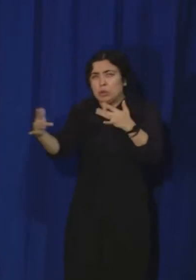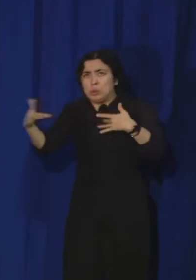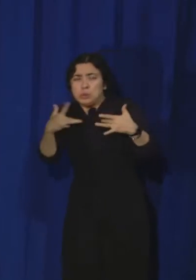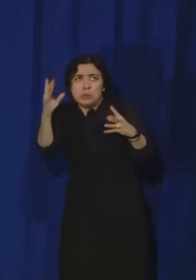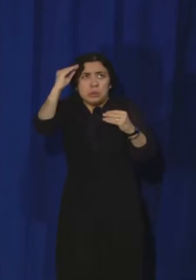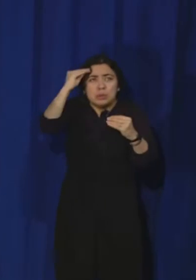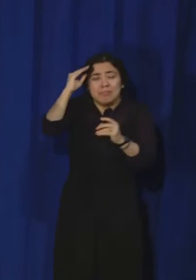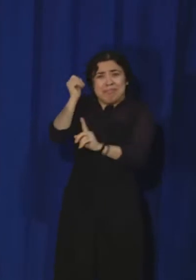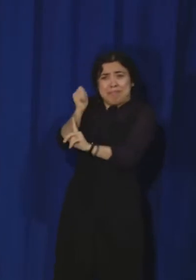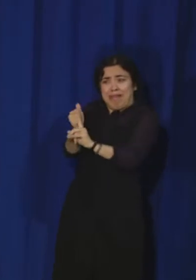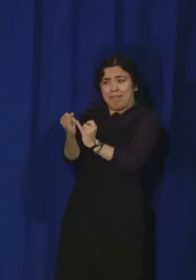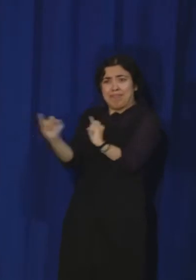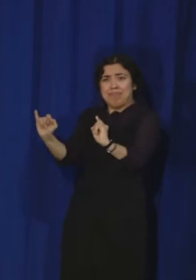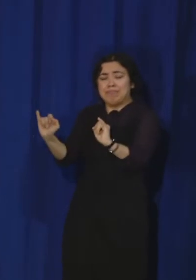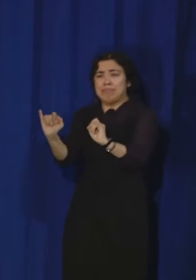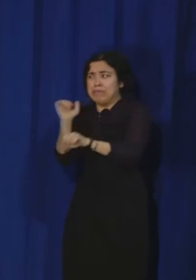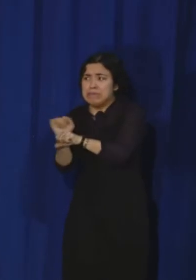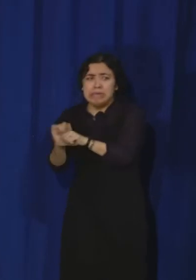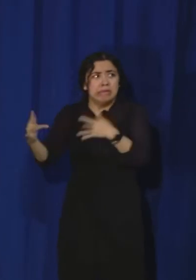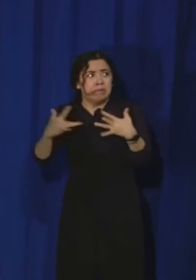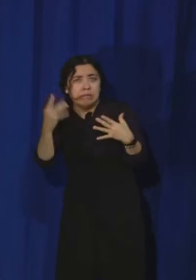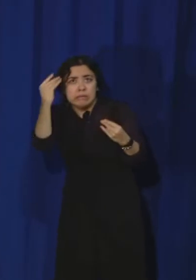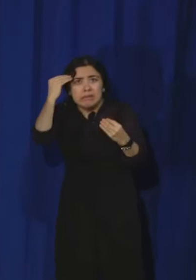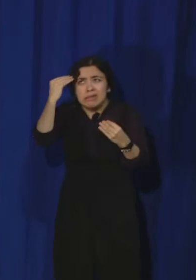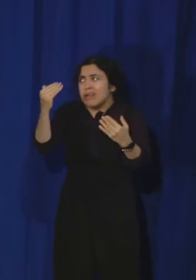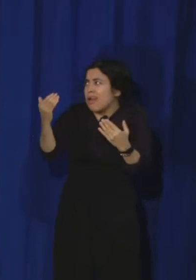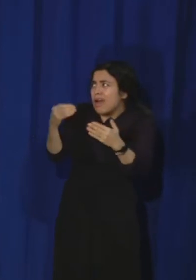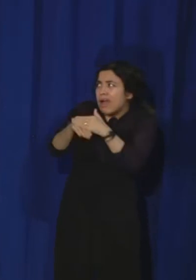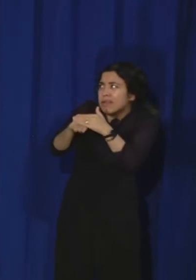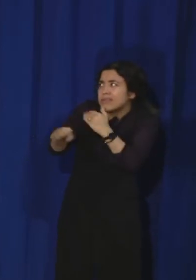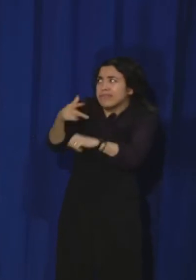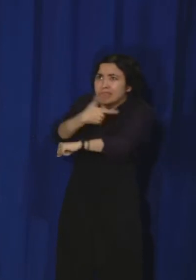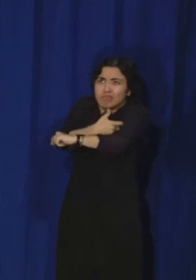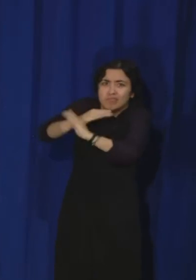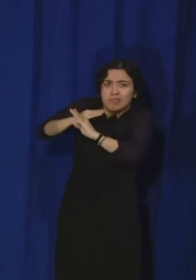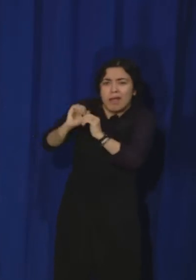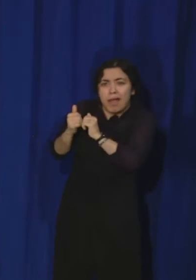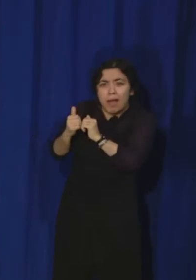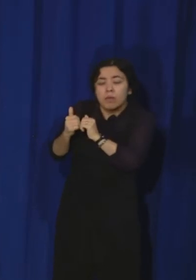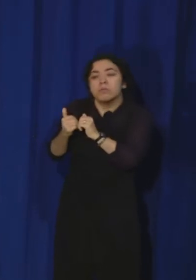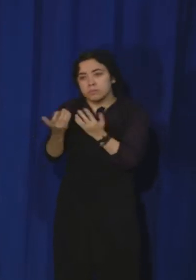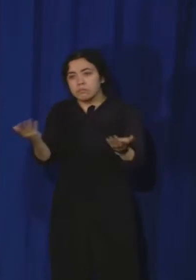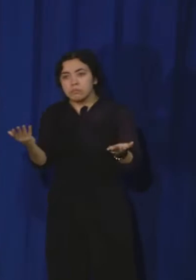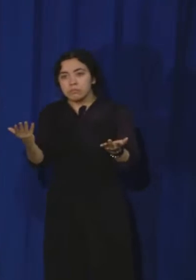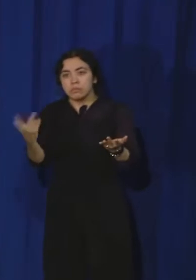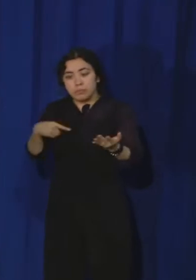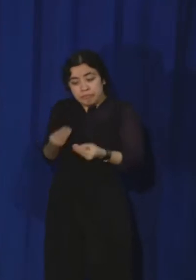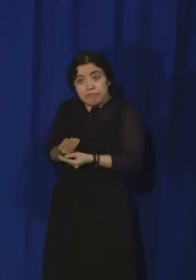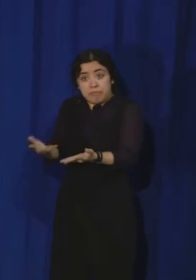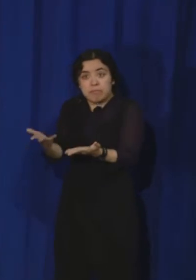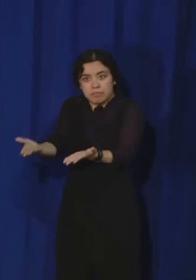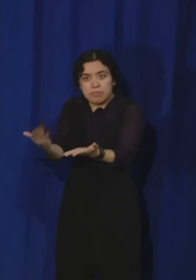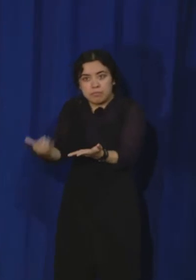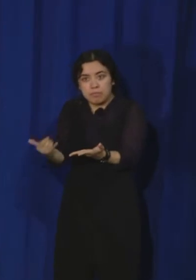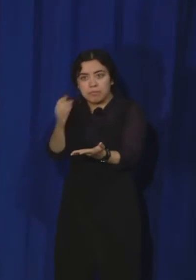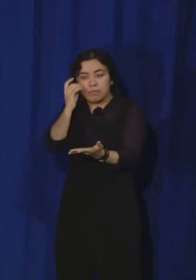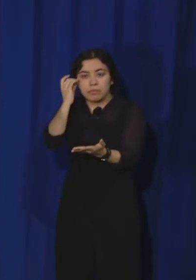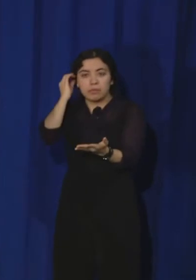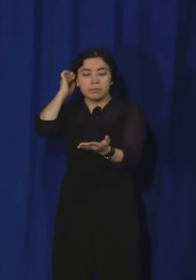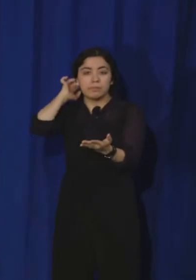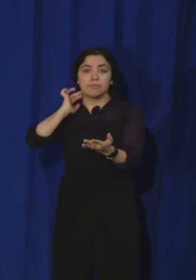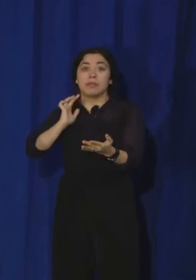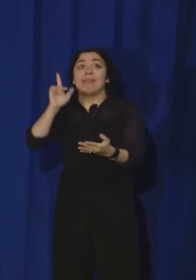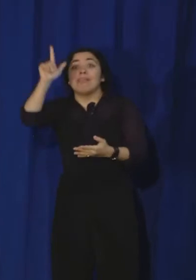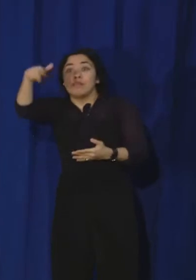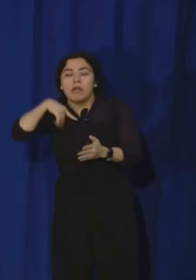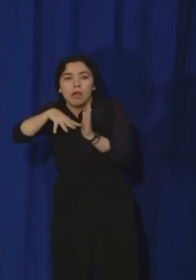desperate to try to figure out how to get access to this vaccine. I learned later that this was all just disseminated through social media. We